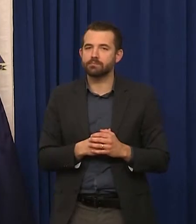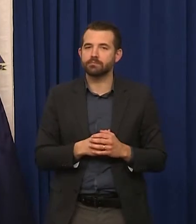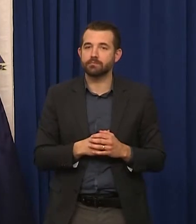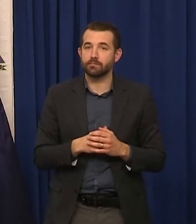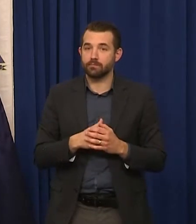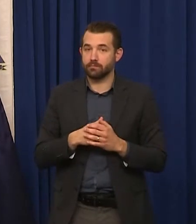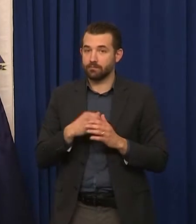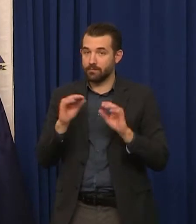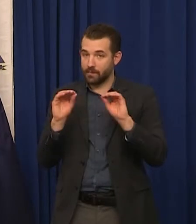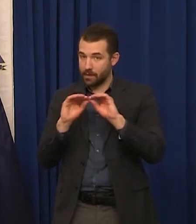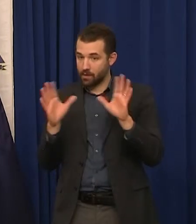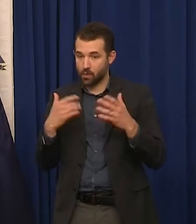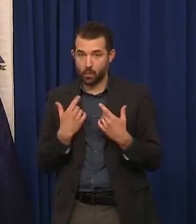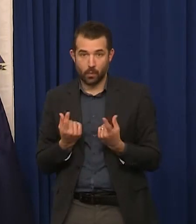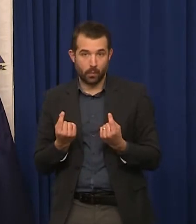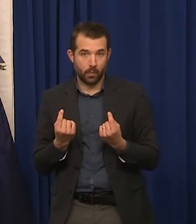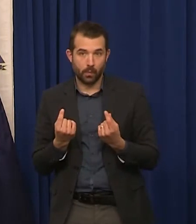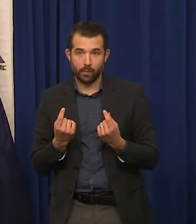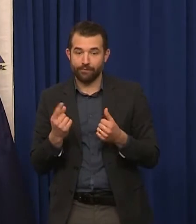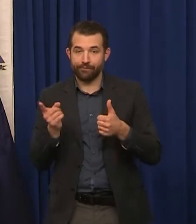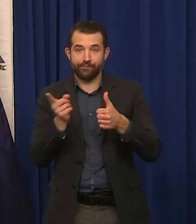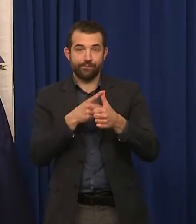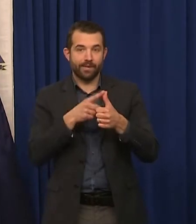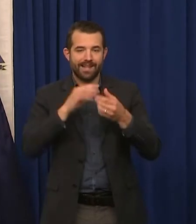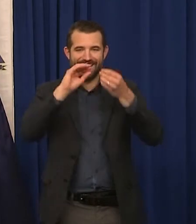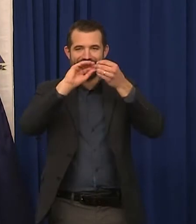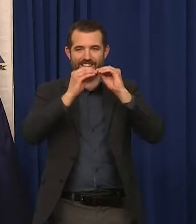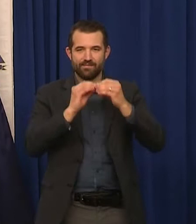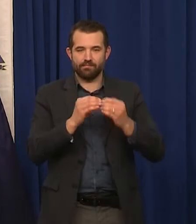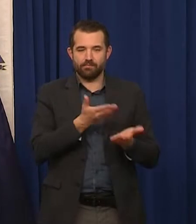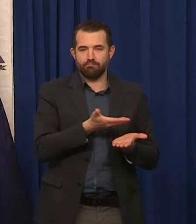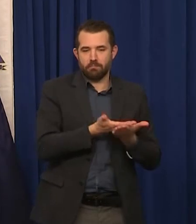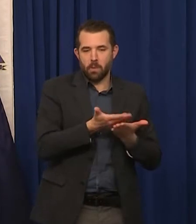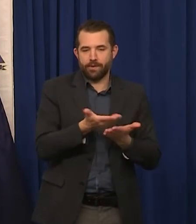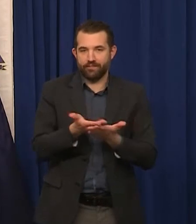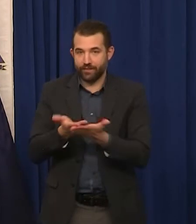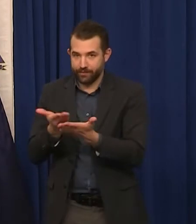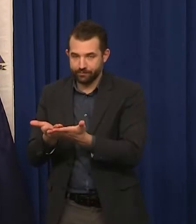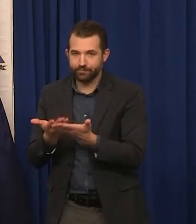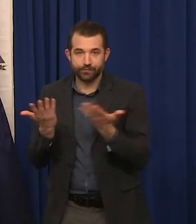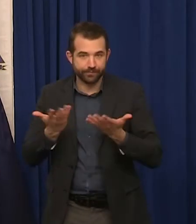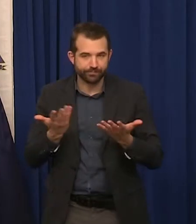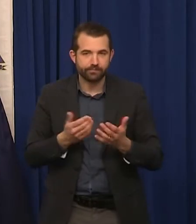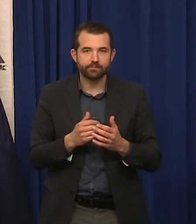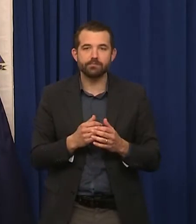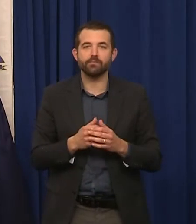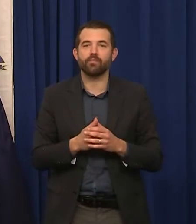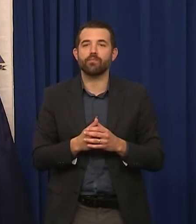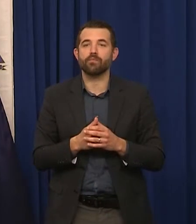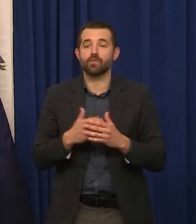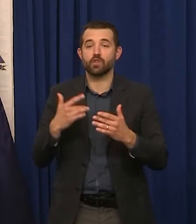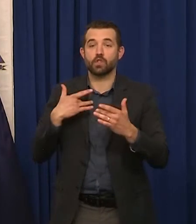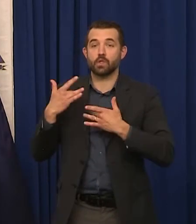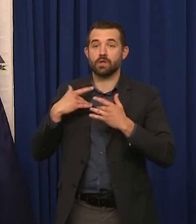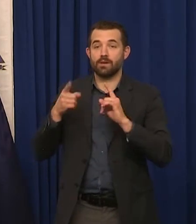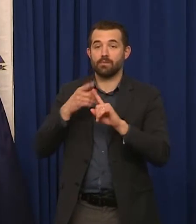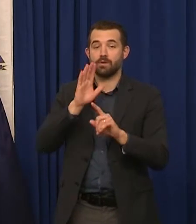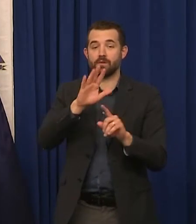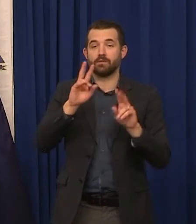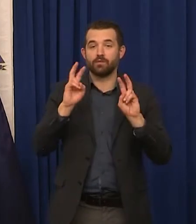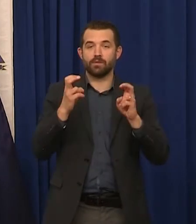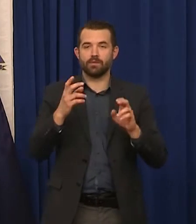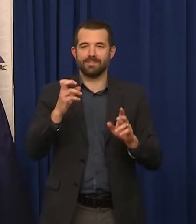the early data show, the early data suggests concerns around the sensitivity as opposed to the